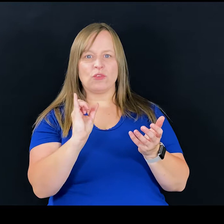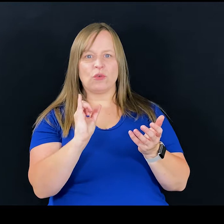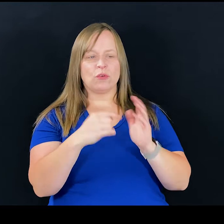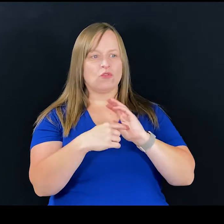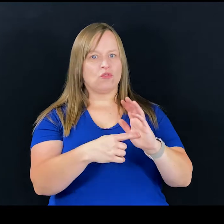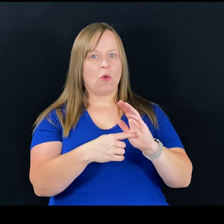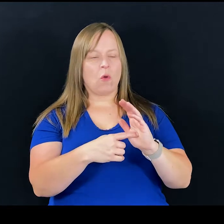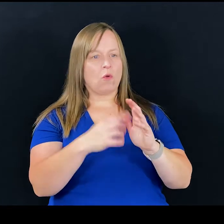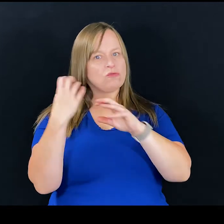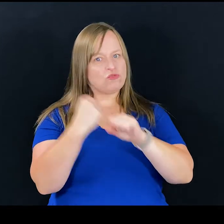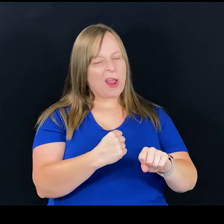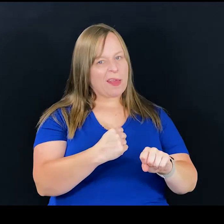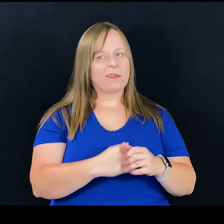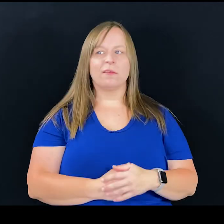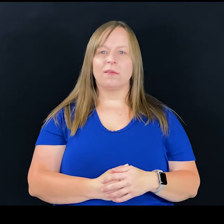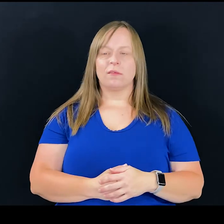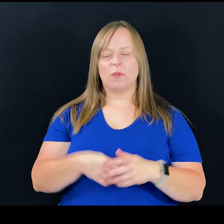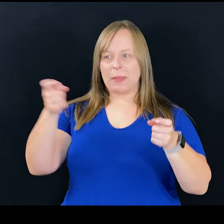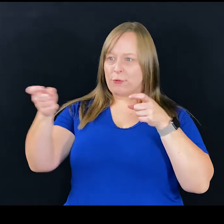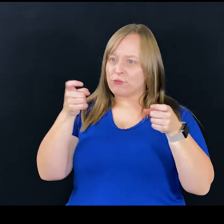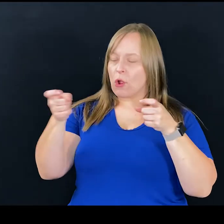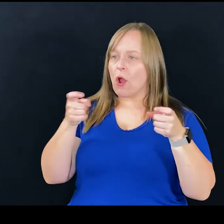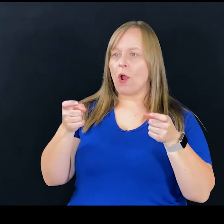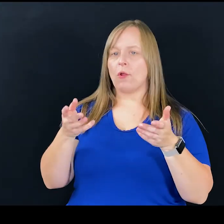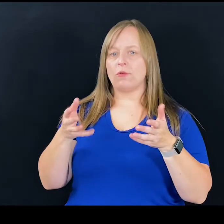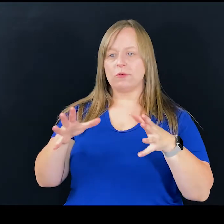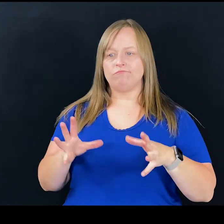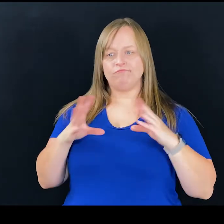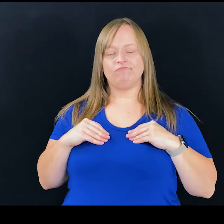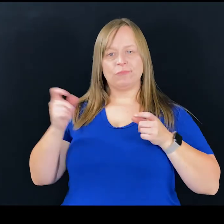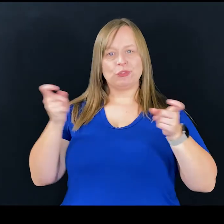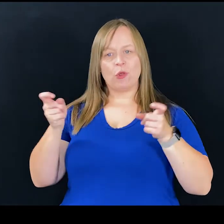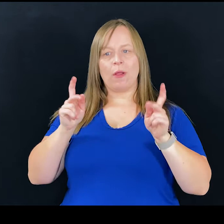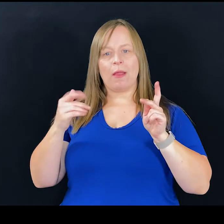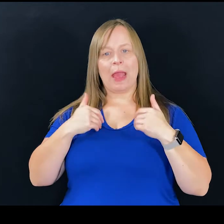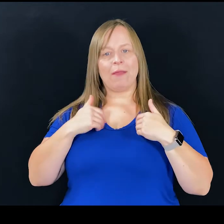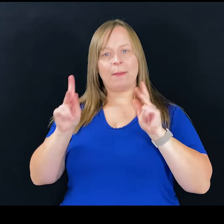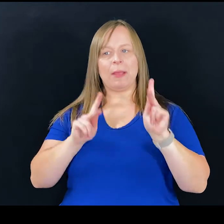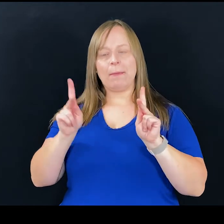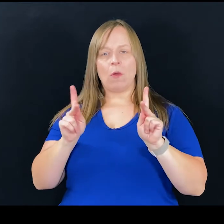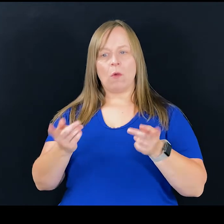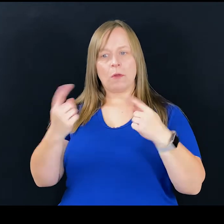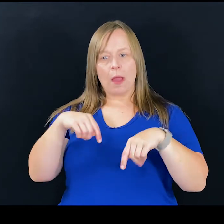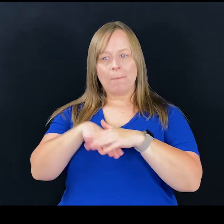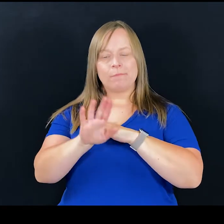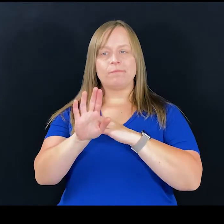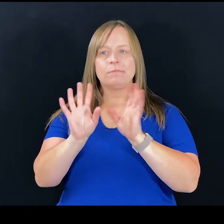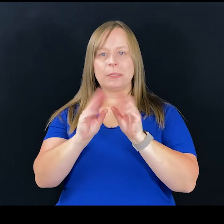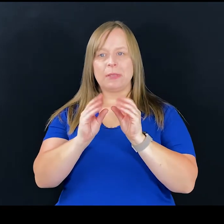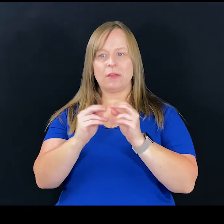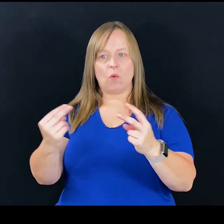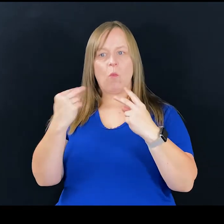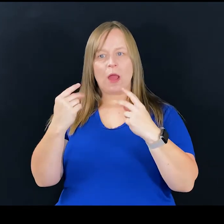to show your strength. Being in charge and taking charge and having people come